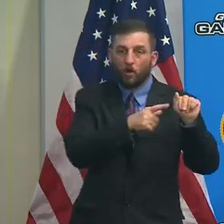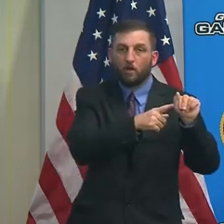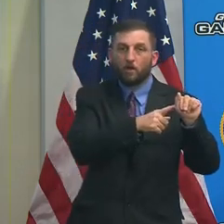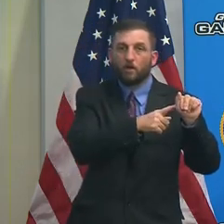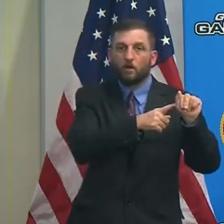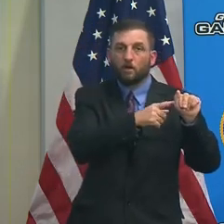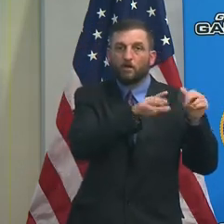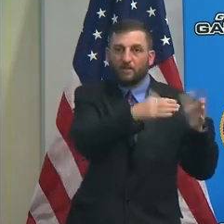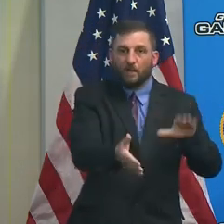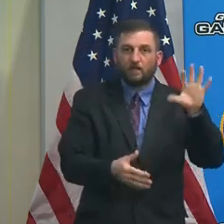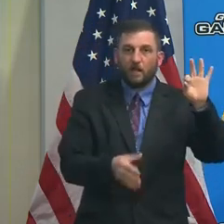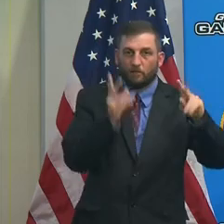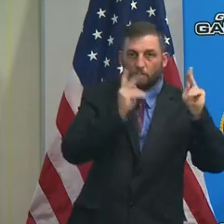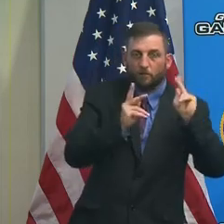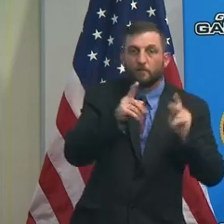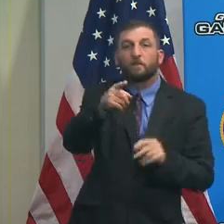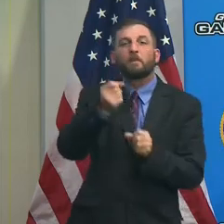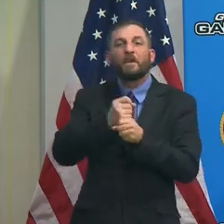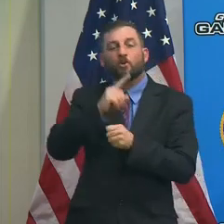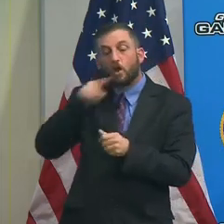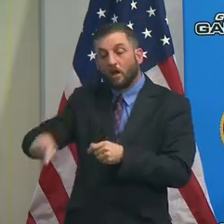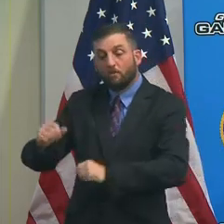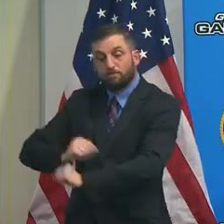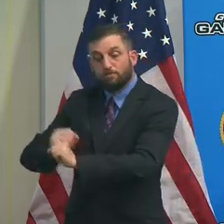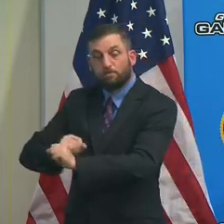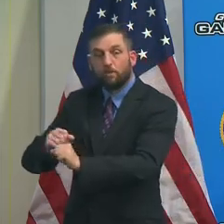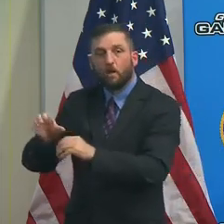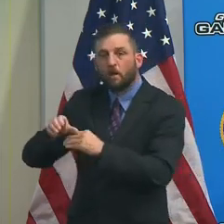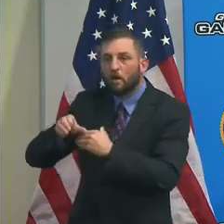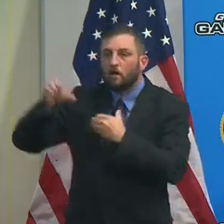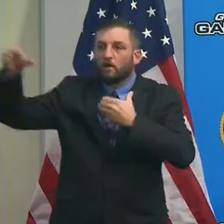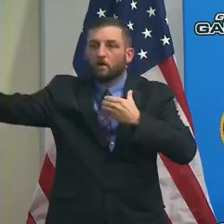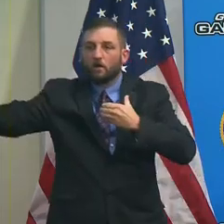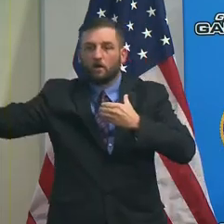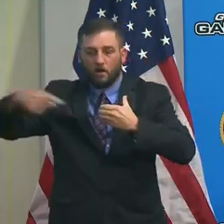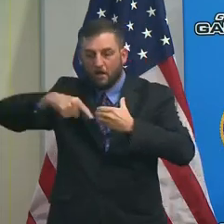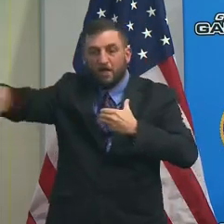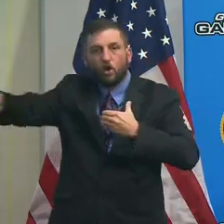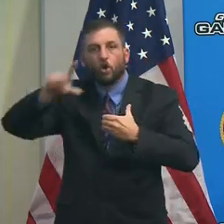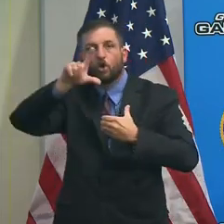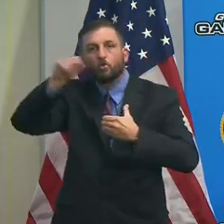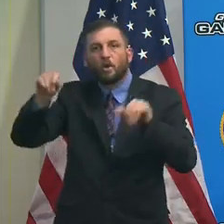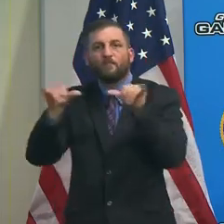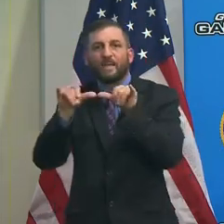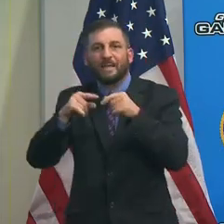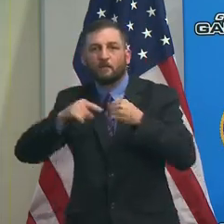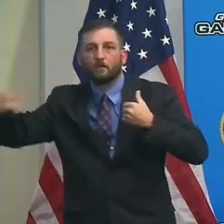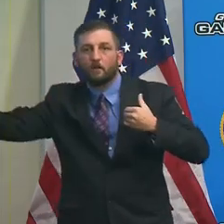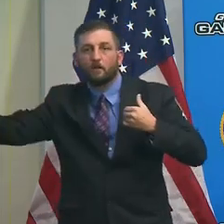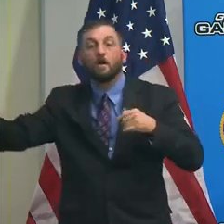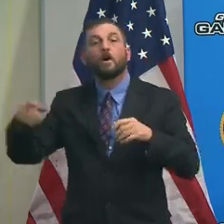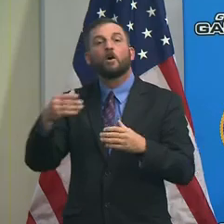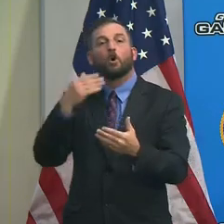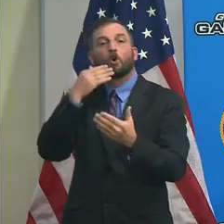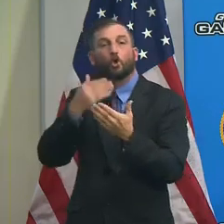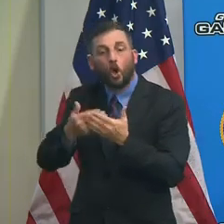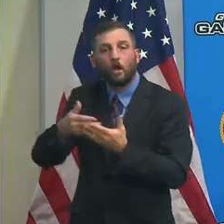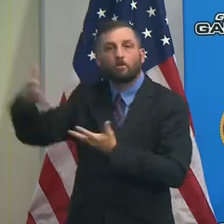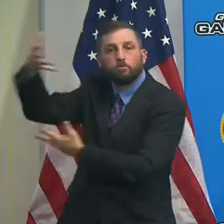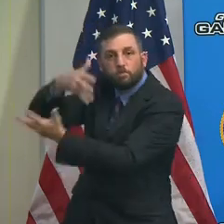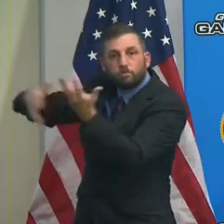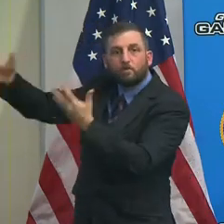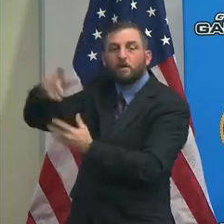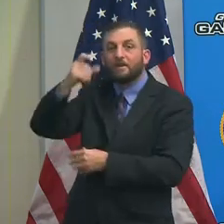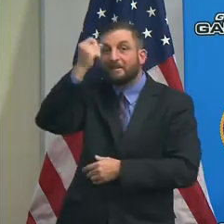your home and a well-ventilated area outside. Again, not under a window or